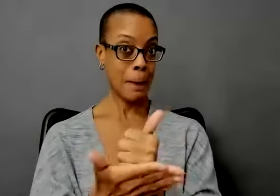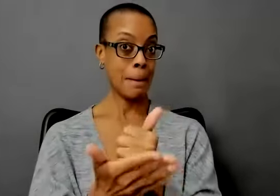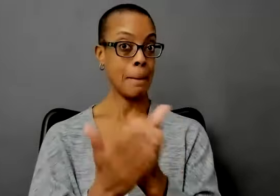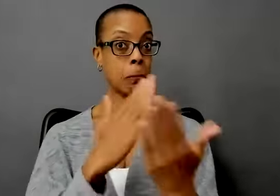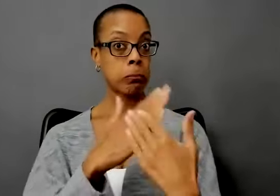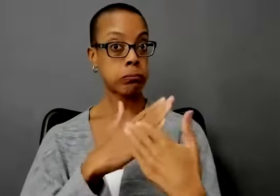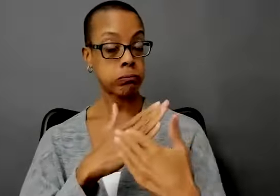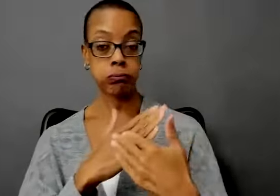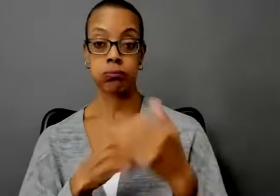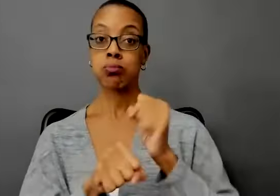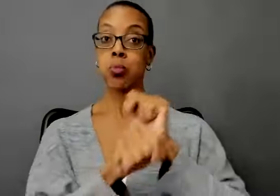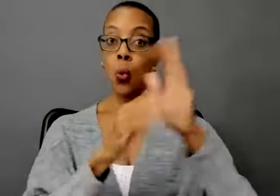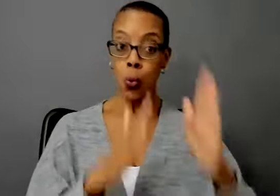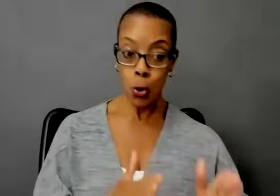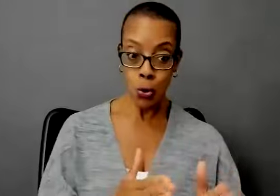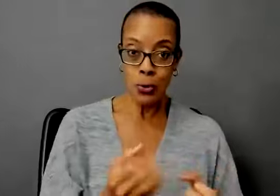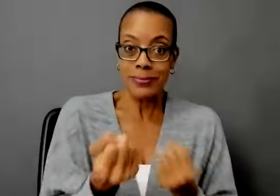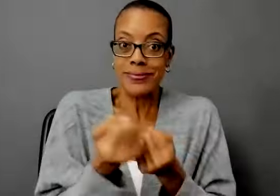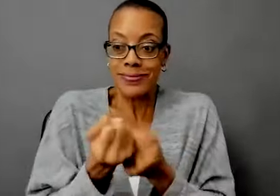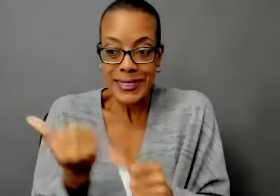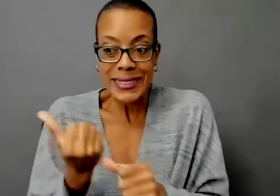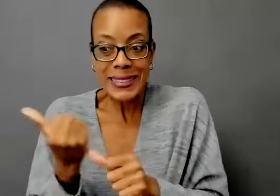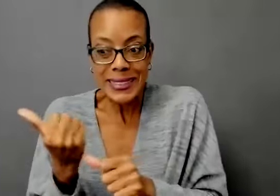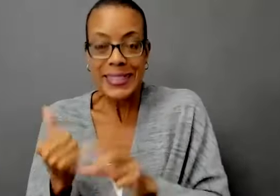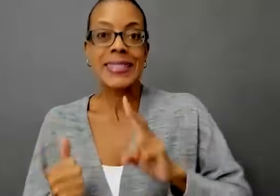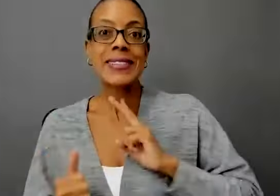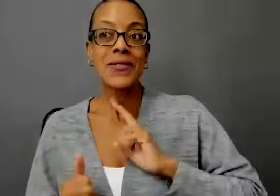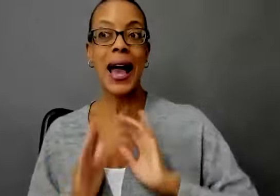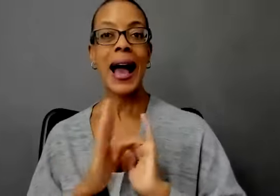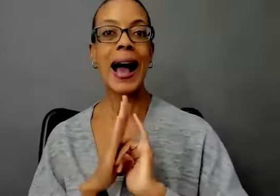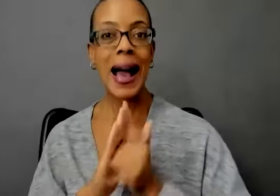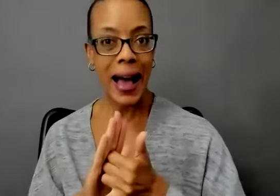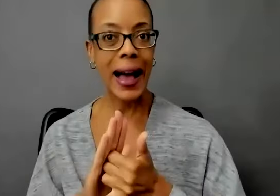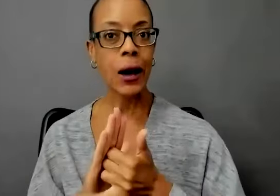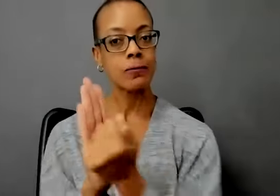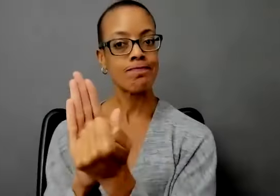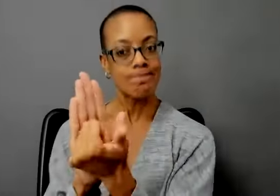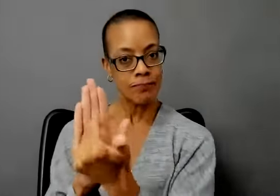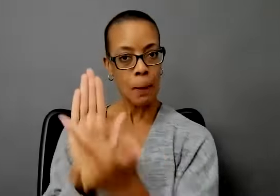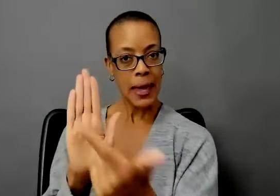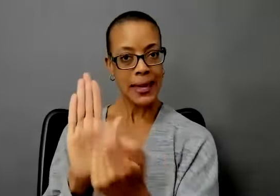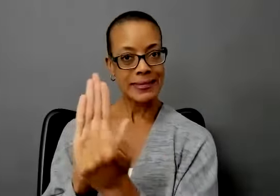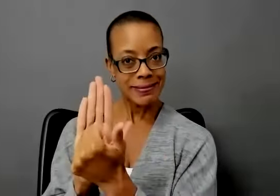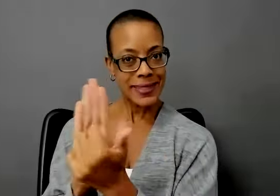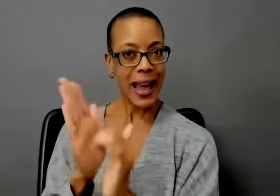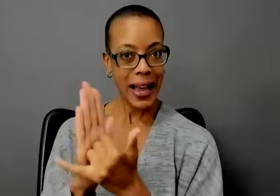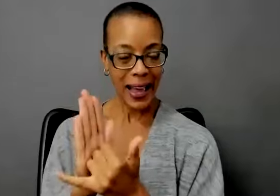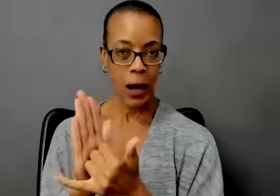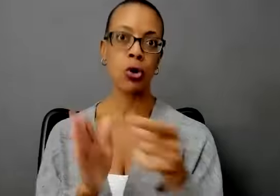worker assisting victims, in how to lift a publication, a ban, where, and I know you're sharing also to be informed and